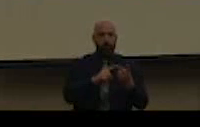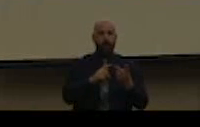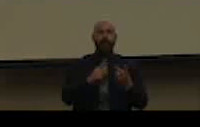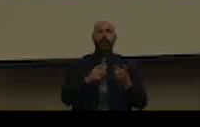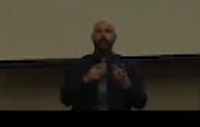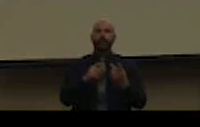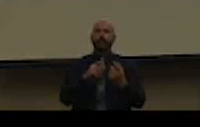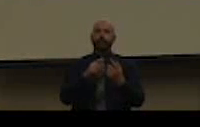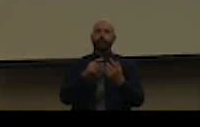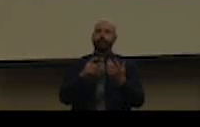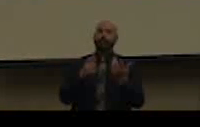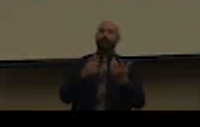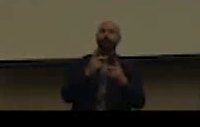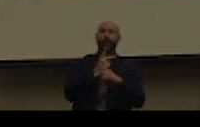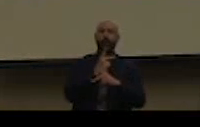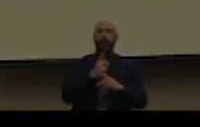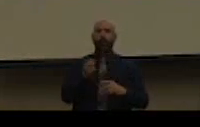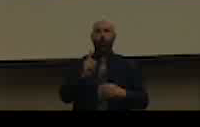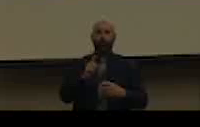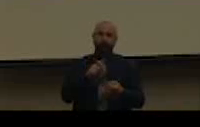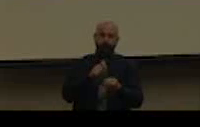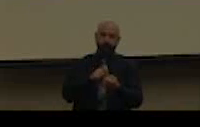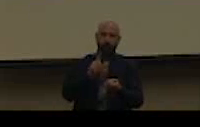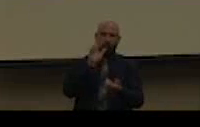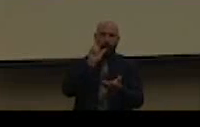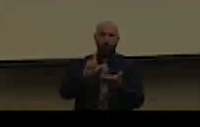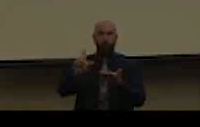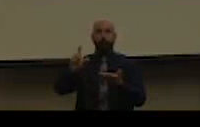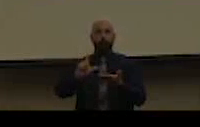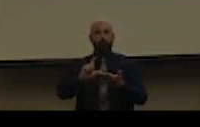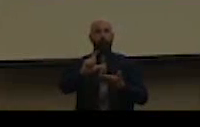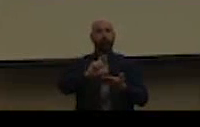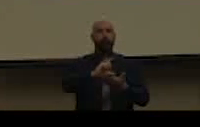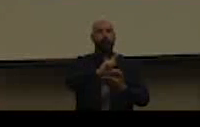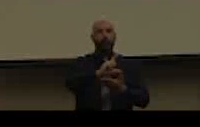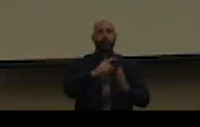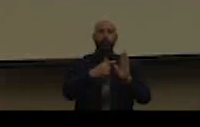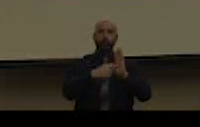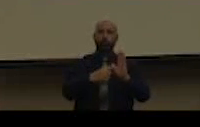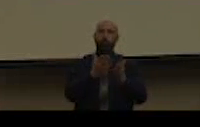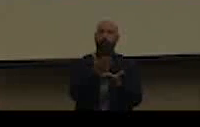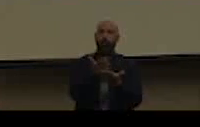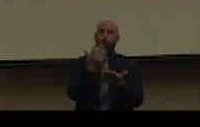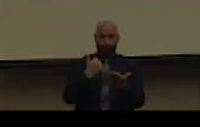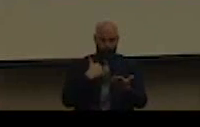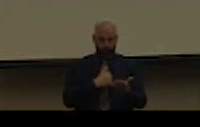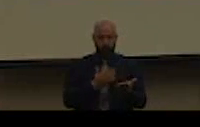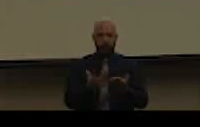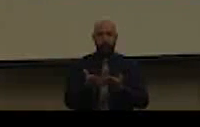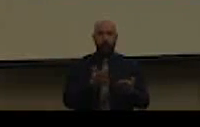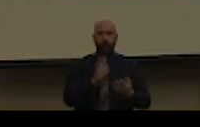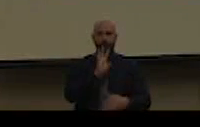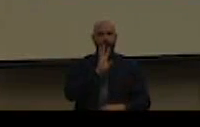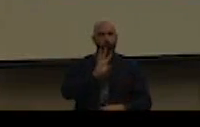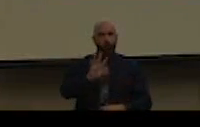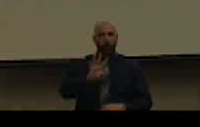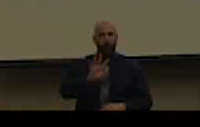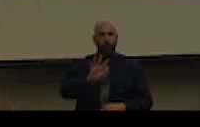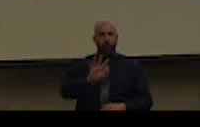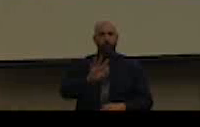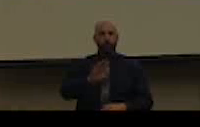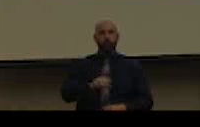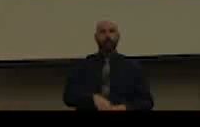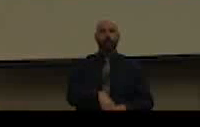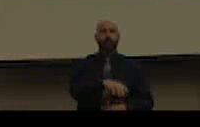people that we are serving many of our four-year-olds, and zero to three is really where the greatest need is. That's also when the most